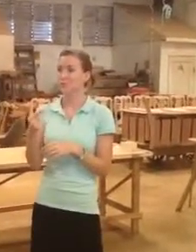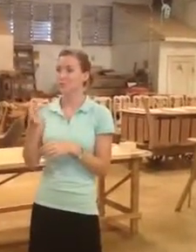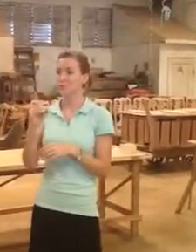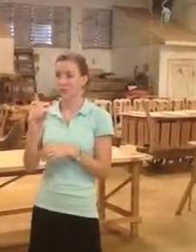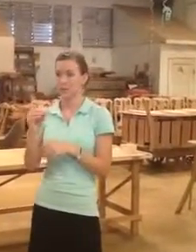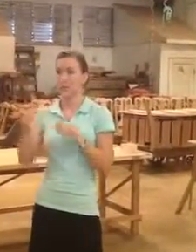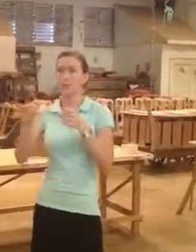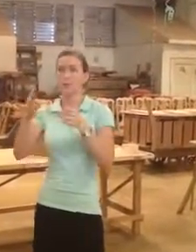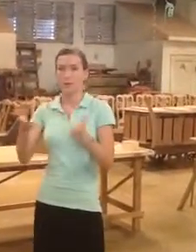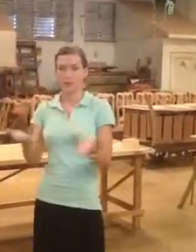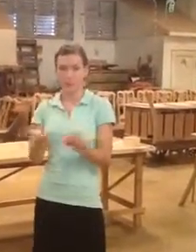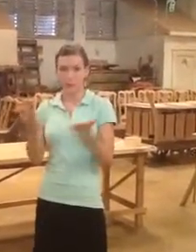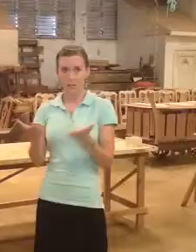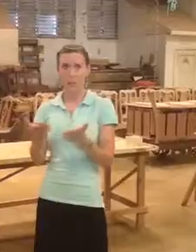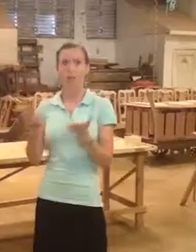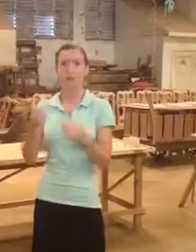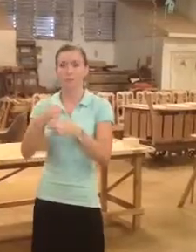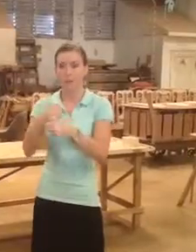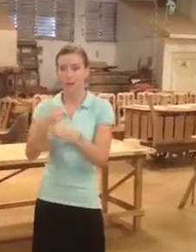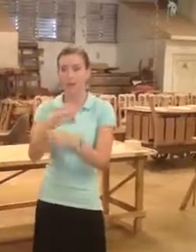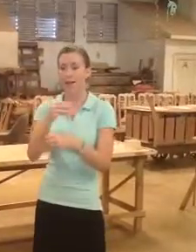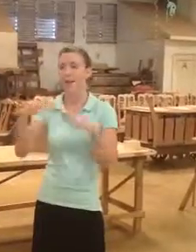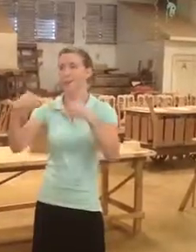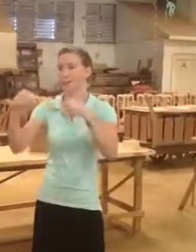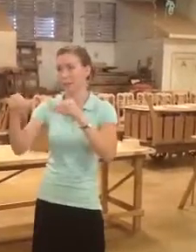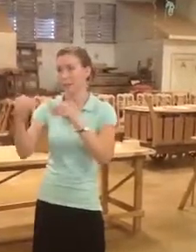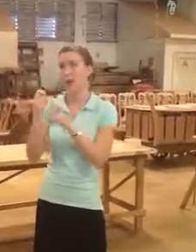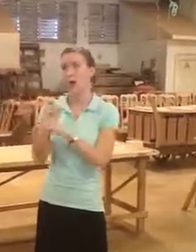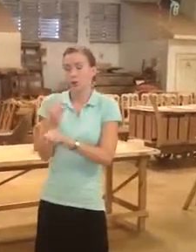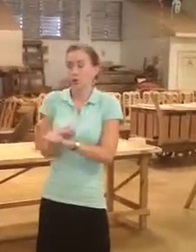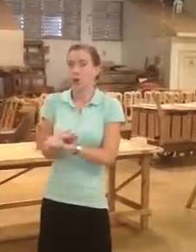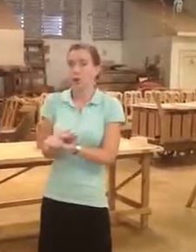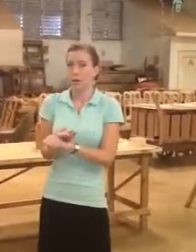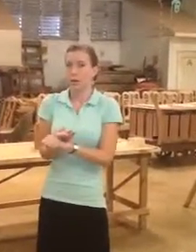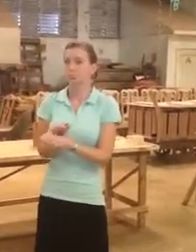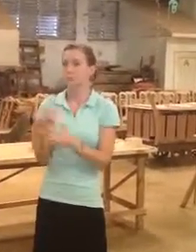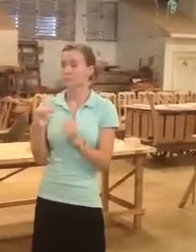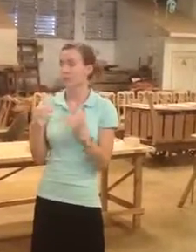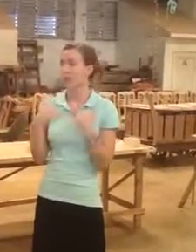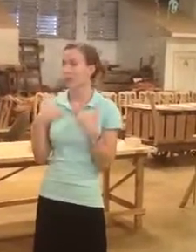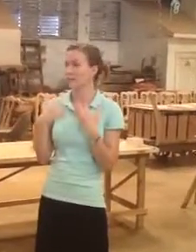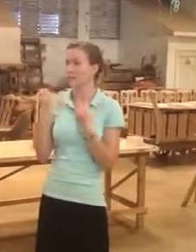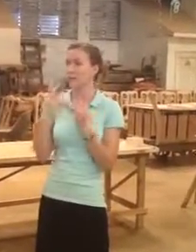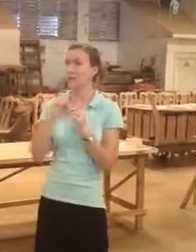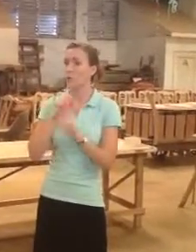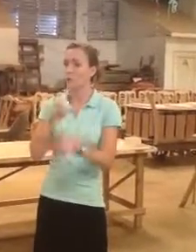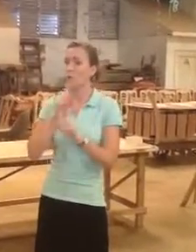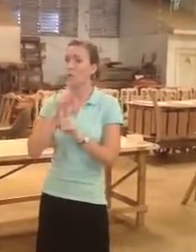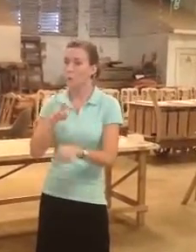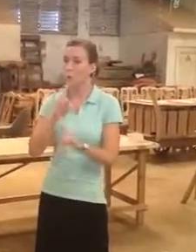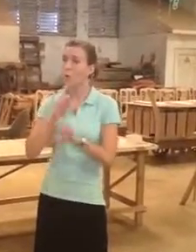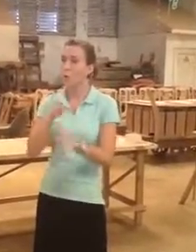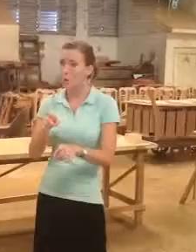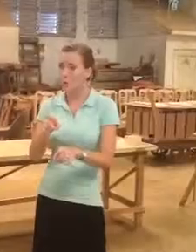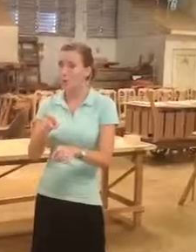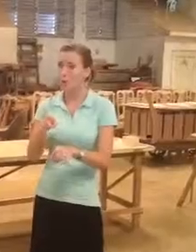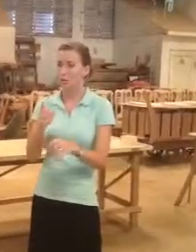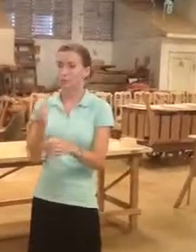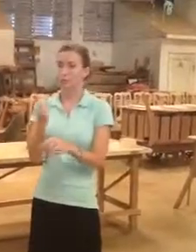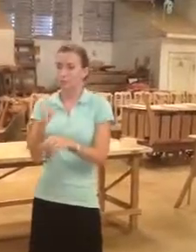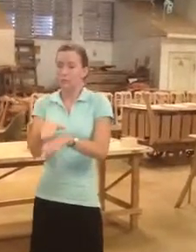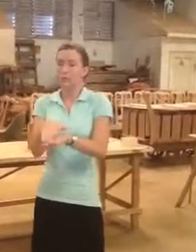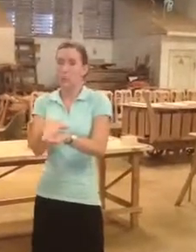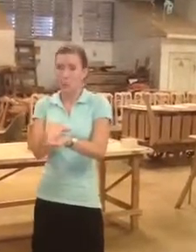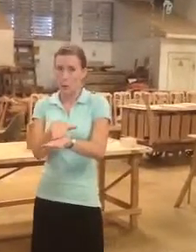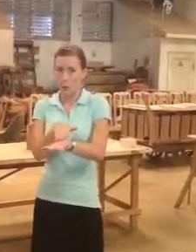production, manages that as well as sells, which is a hard job to do. So we still have orders coming in, slowly enough to